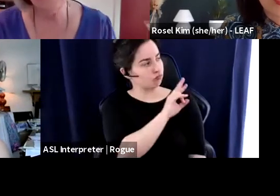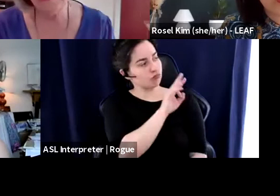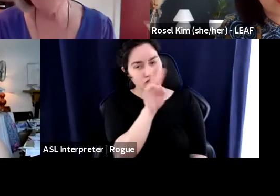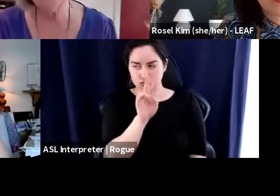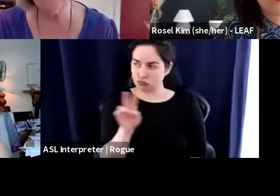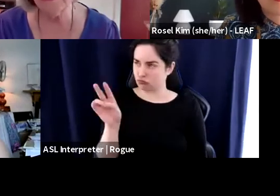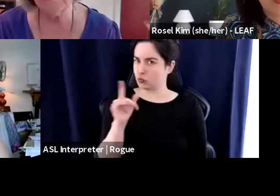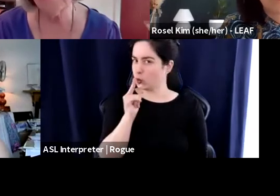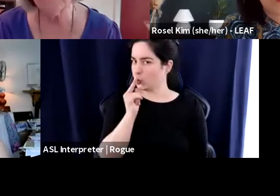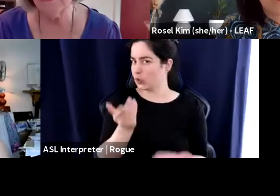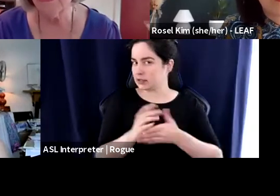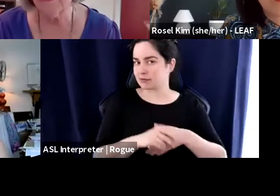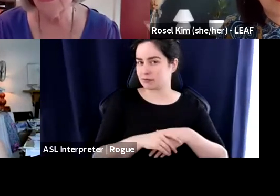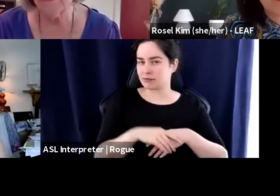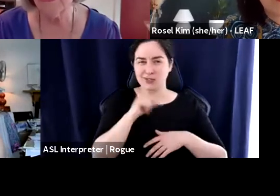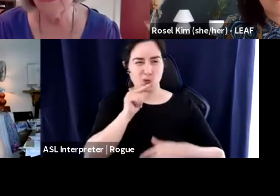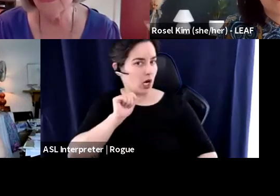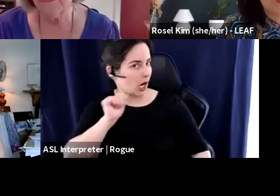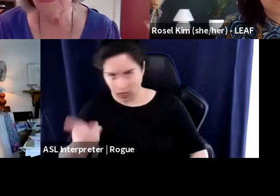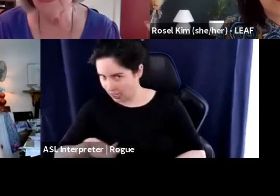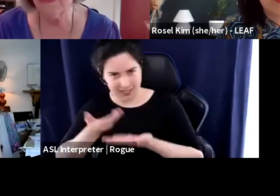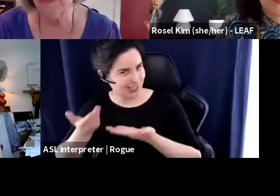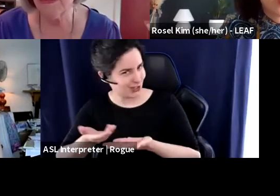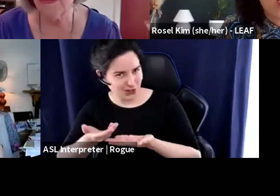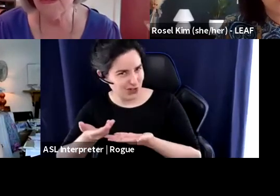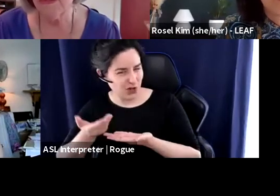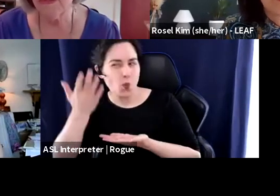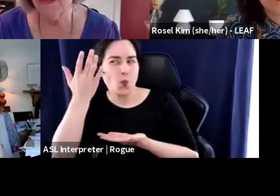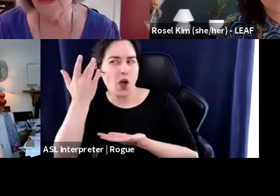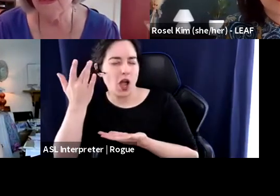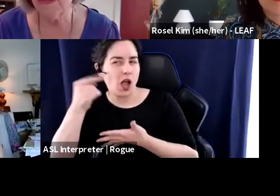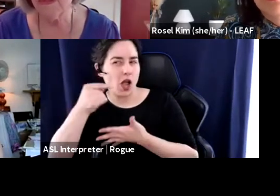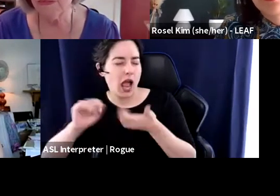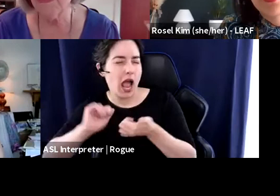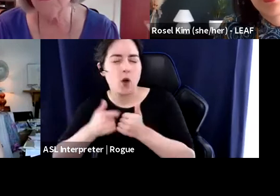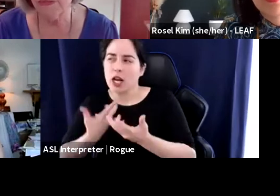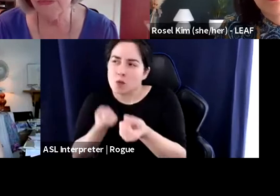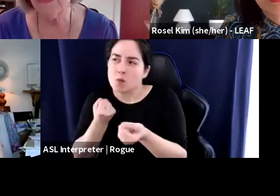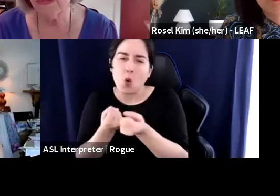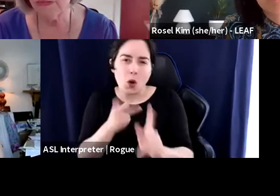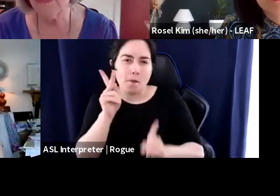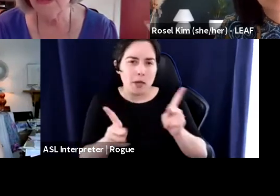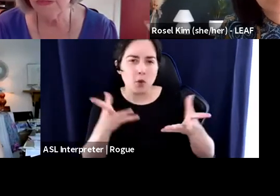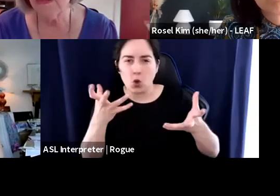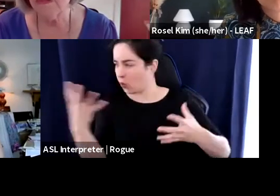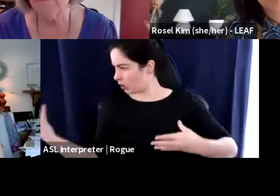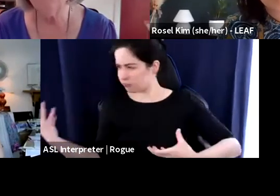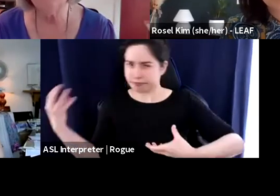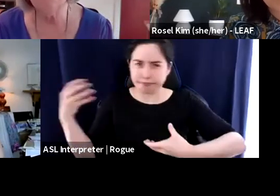perspectives are not here, and how can I ensure that, how can I support getting those perspectives in the